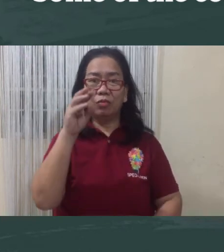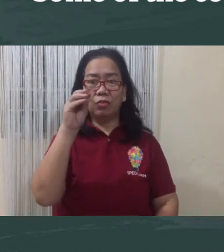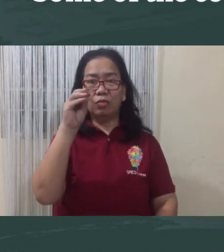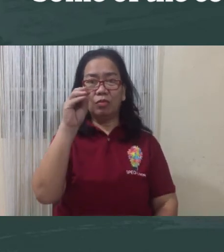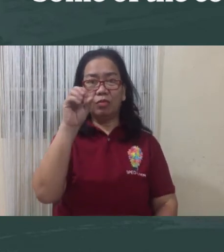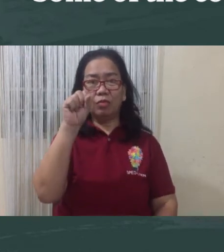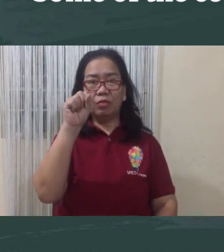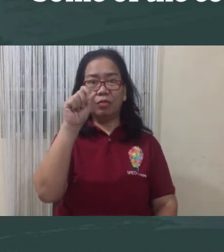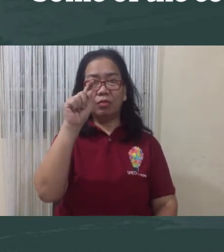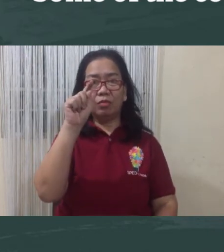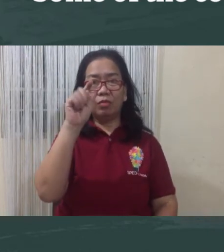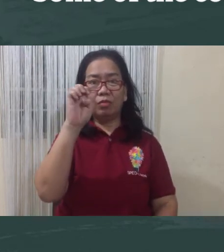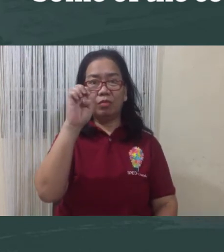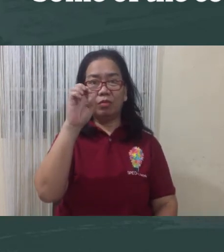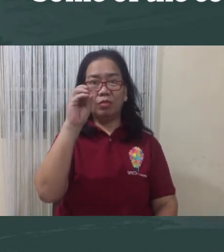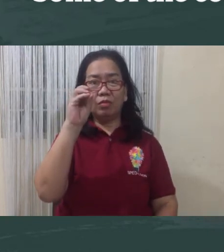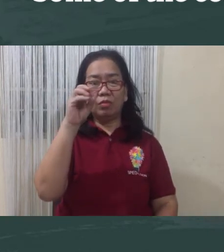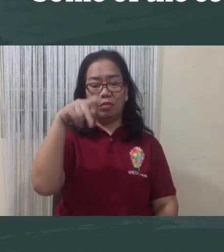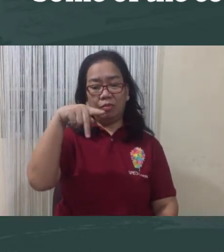osteoporosis.